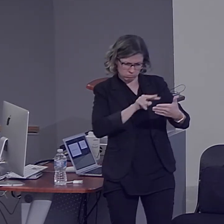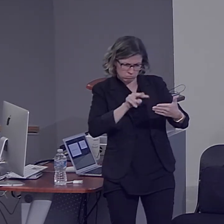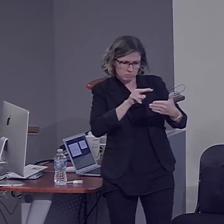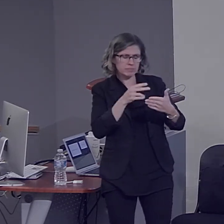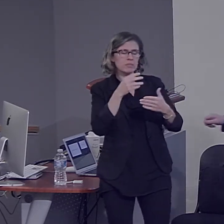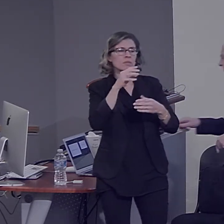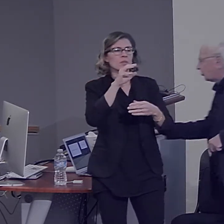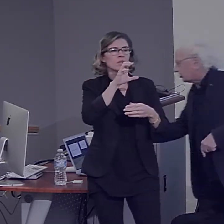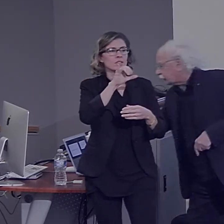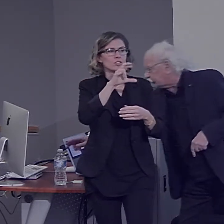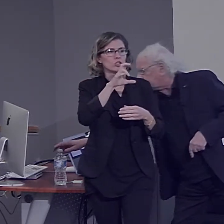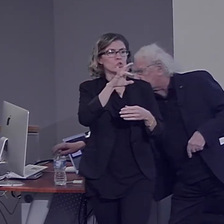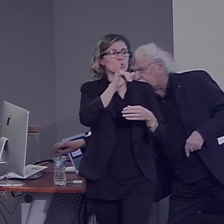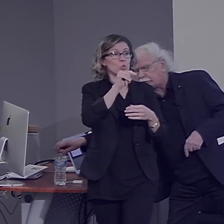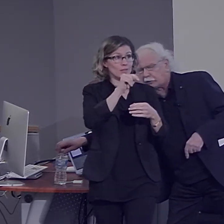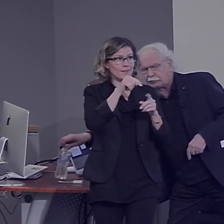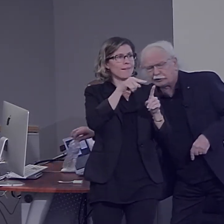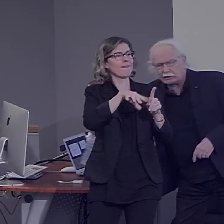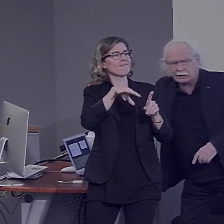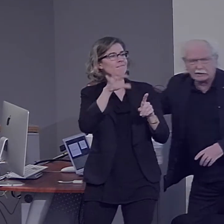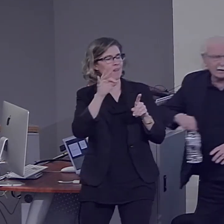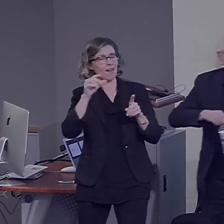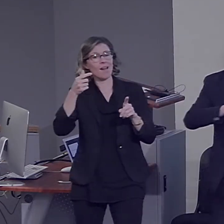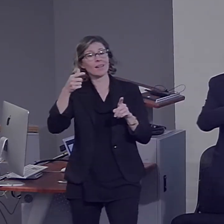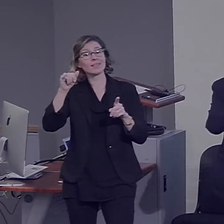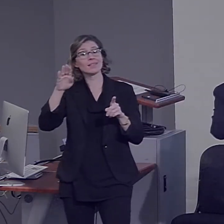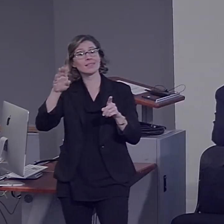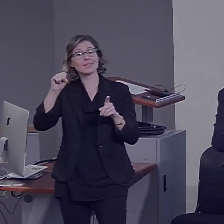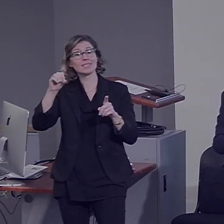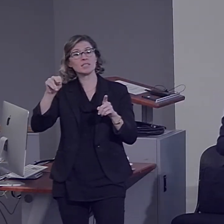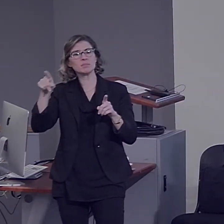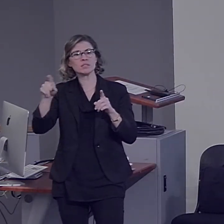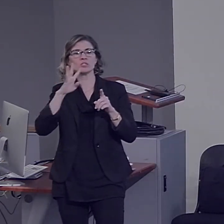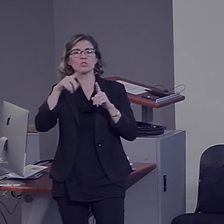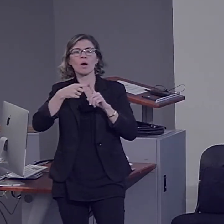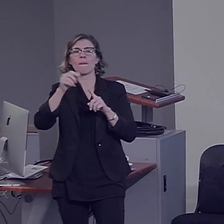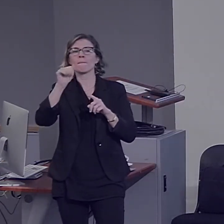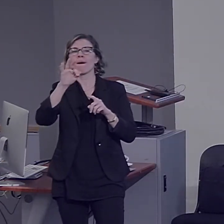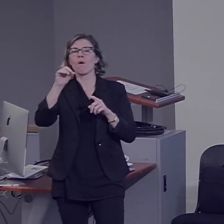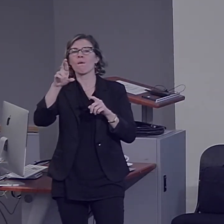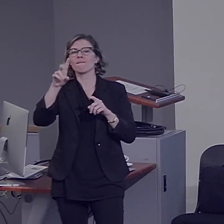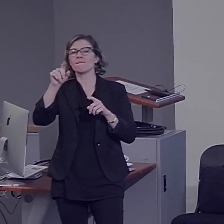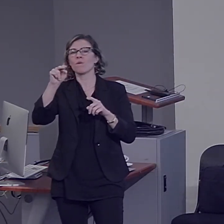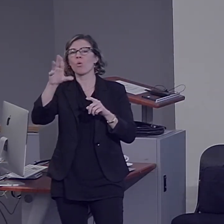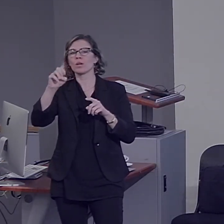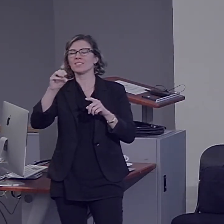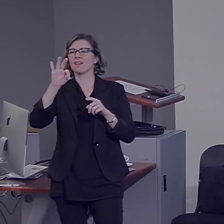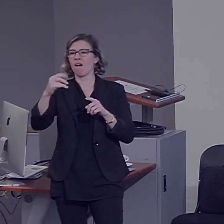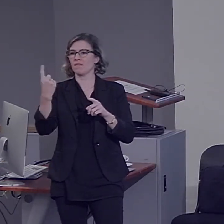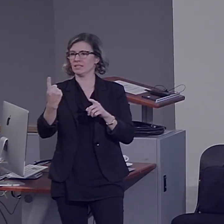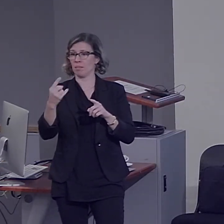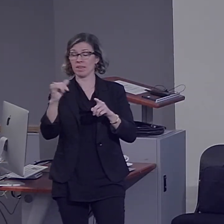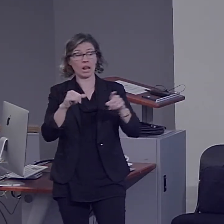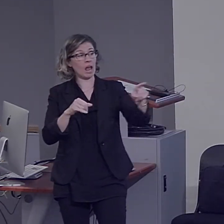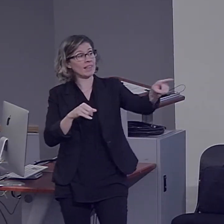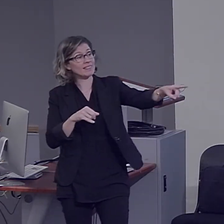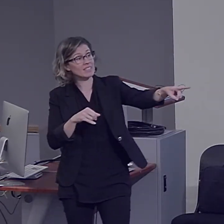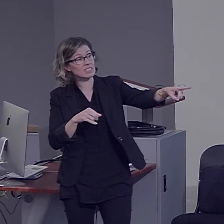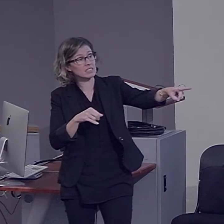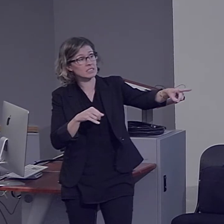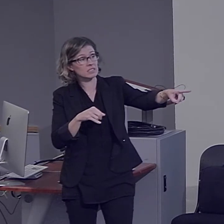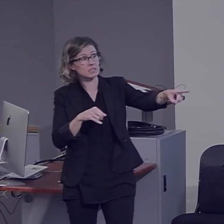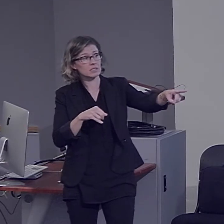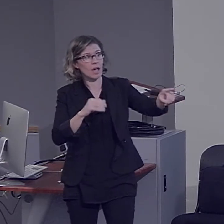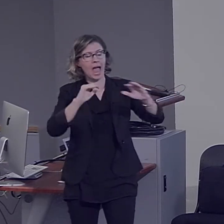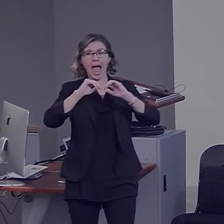Gibson called the affordances of an object. For example, the affordances of this is this, or this. I